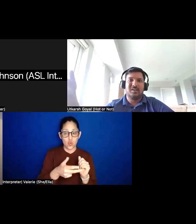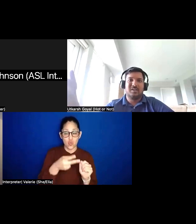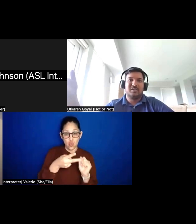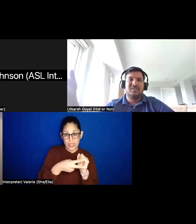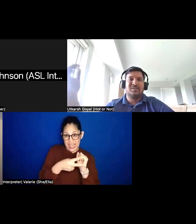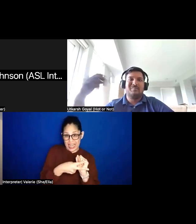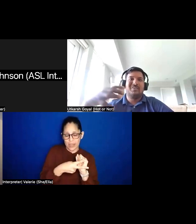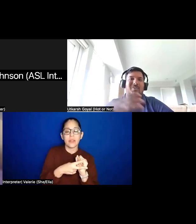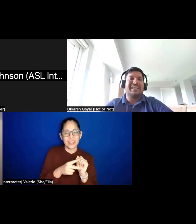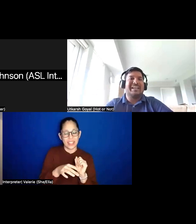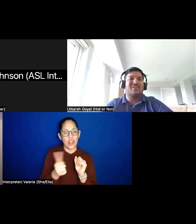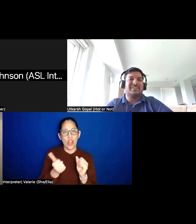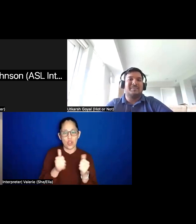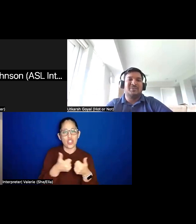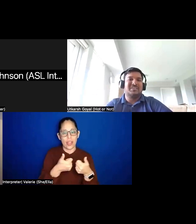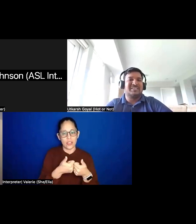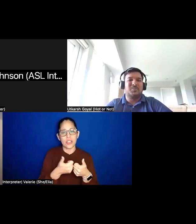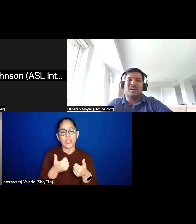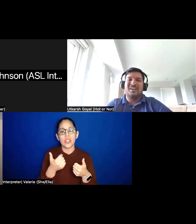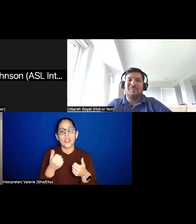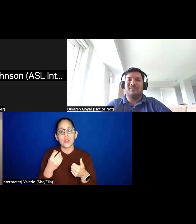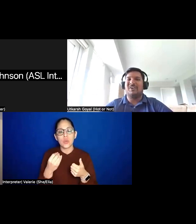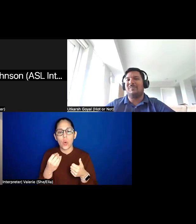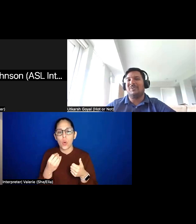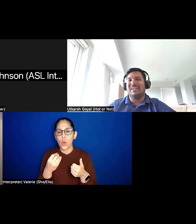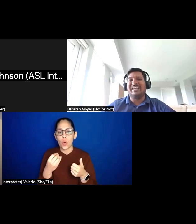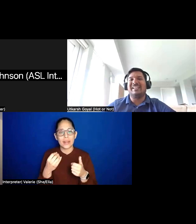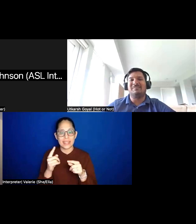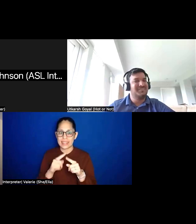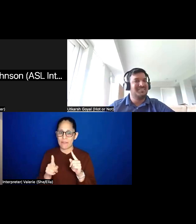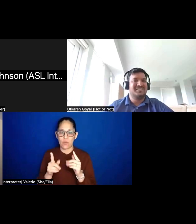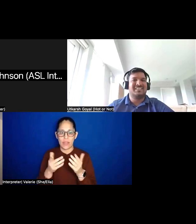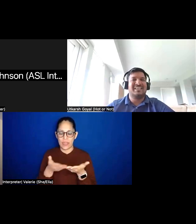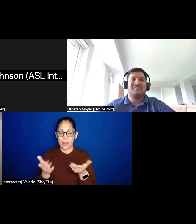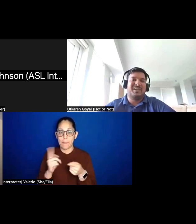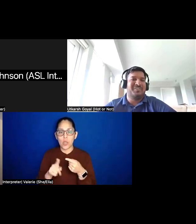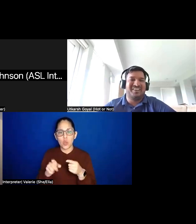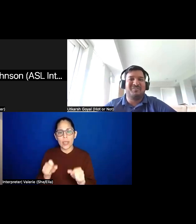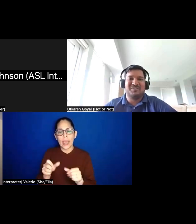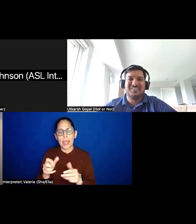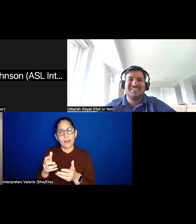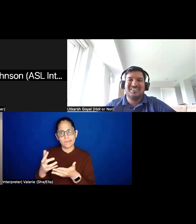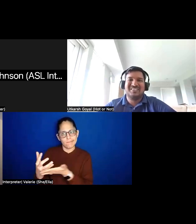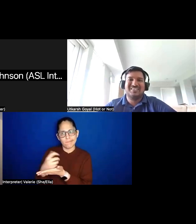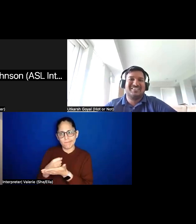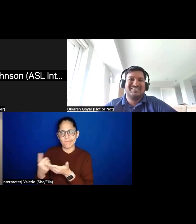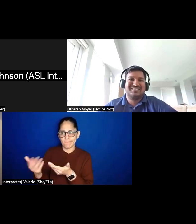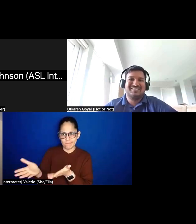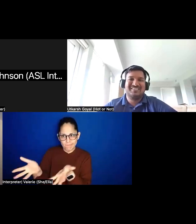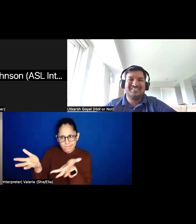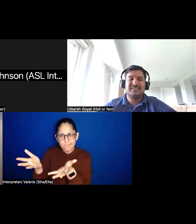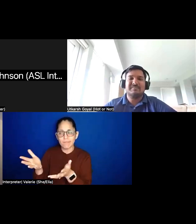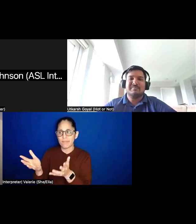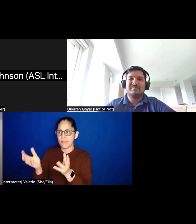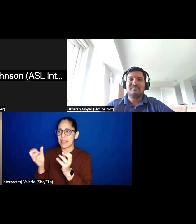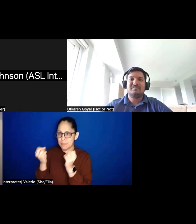altogether. So you can get as many users as you want, but if you're not able to retain them, it's an effort down the drain for you.